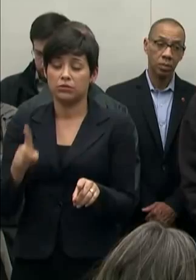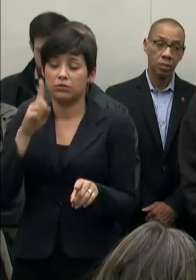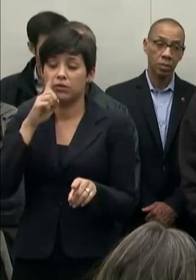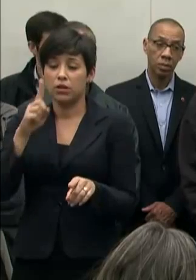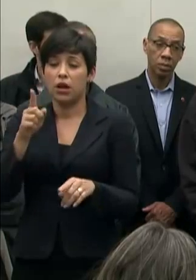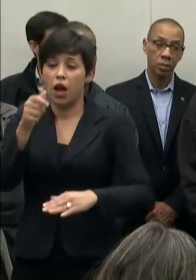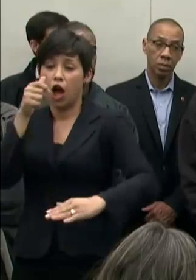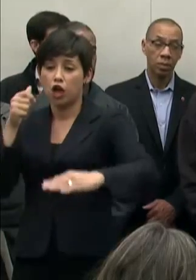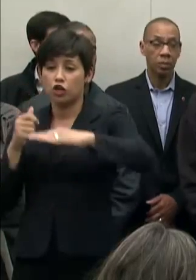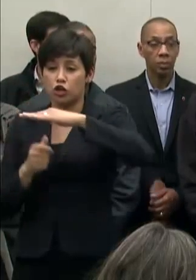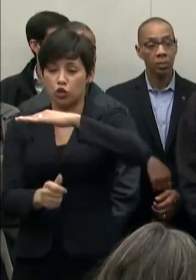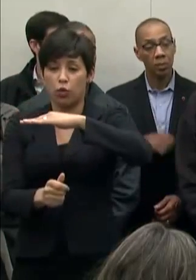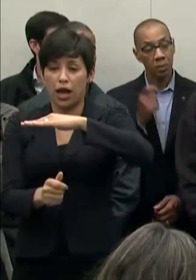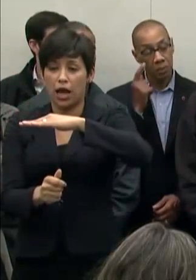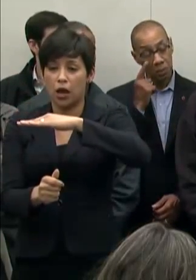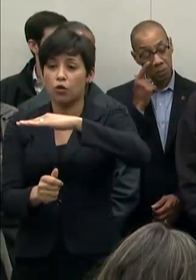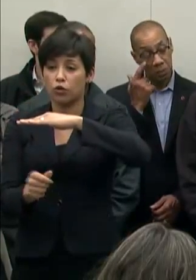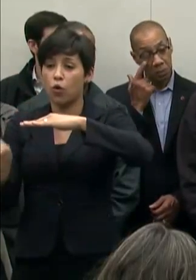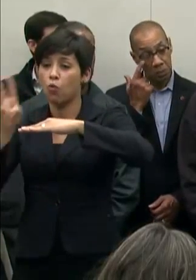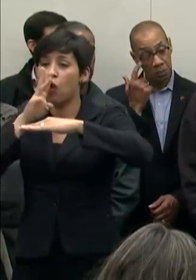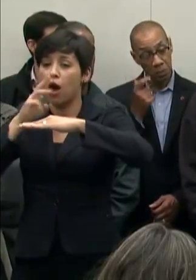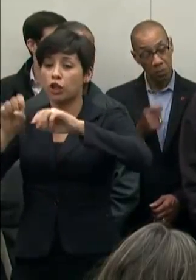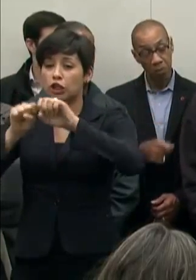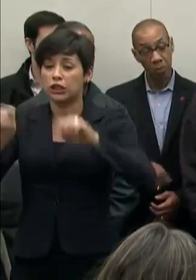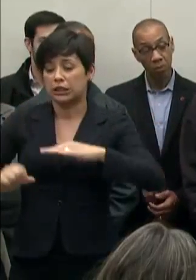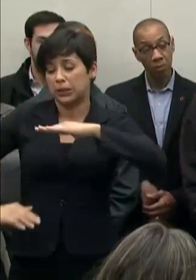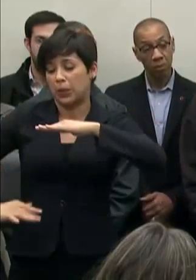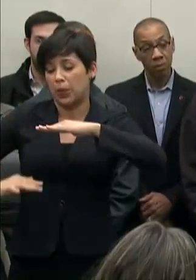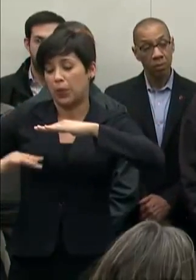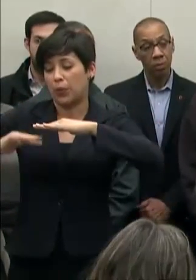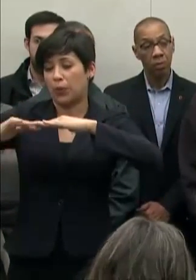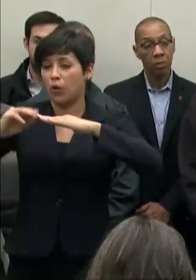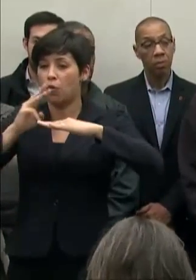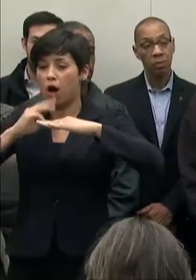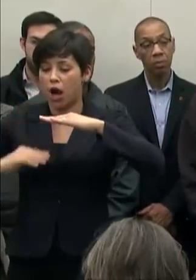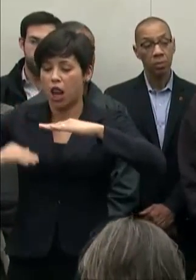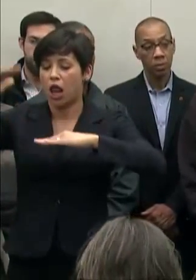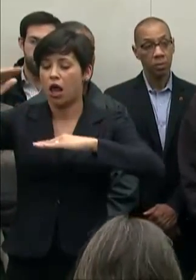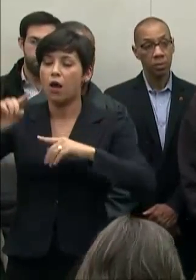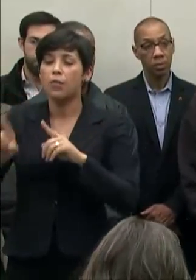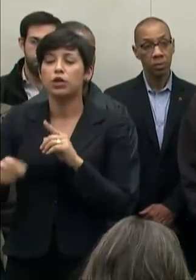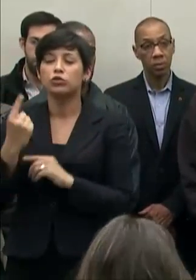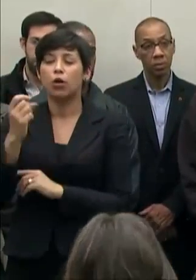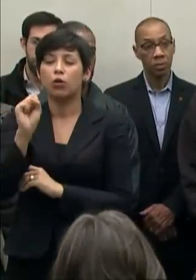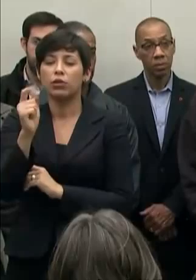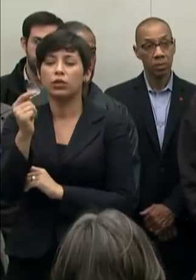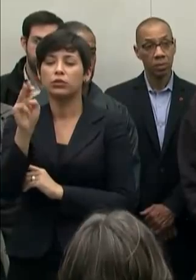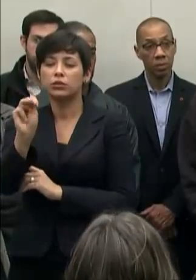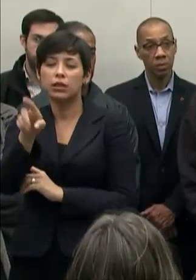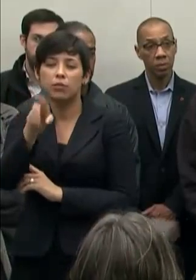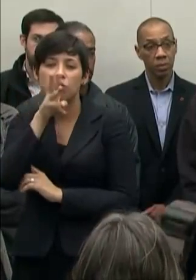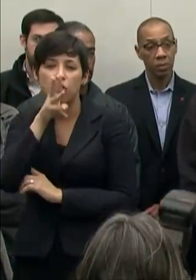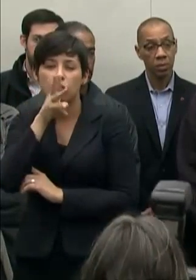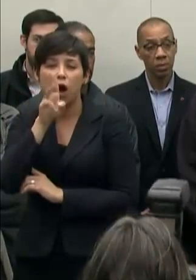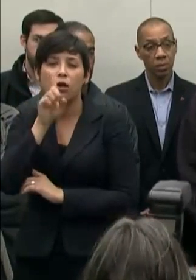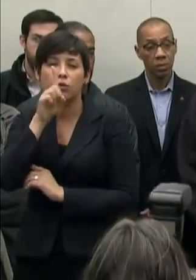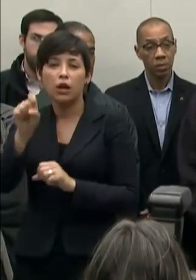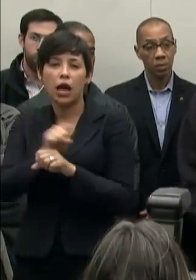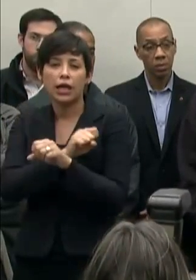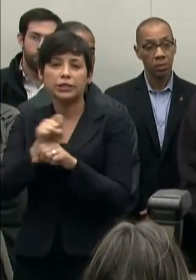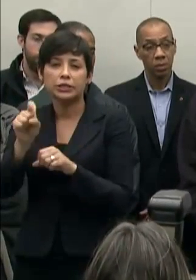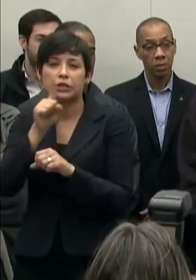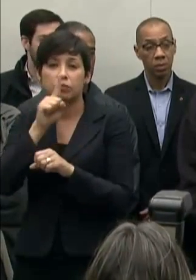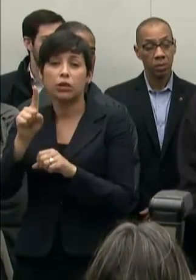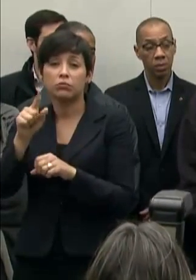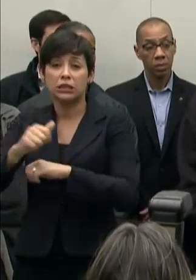underground conduits are flooded, but it's only the steam where the water would do real damage, which would